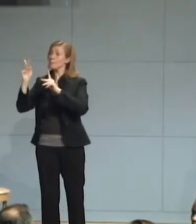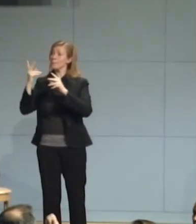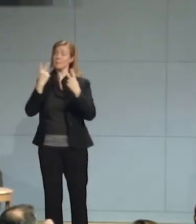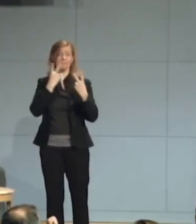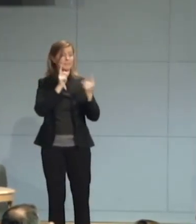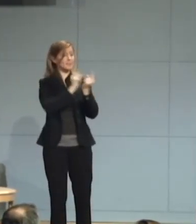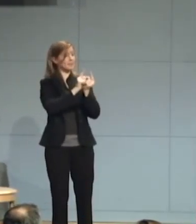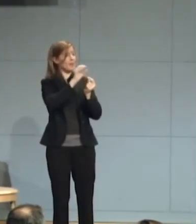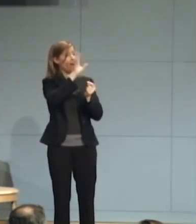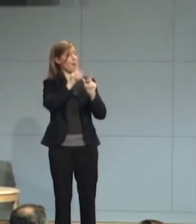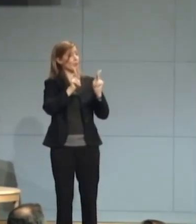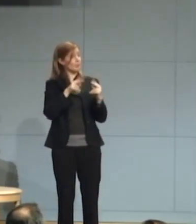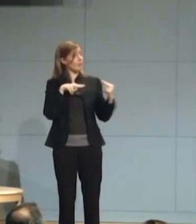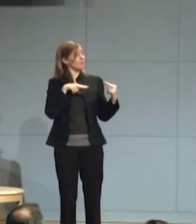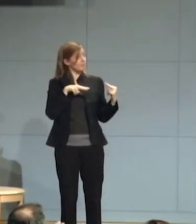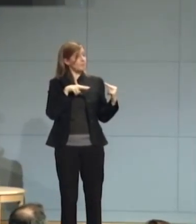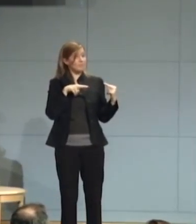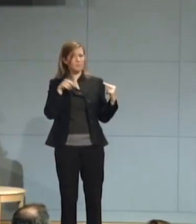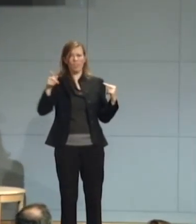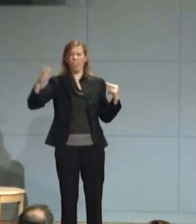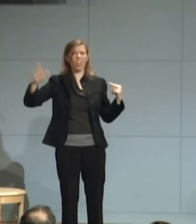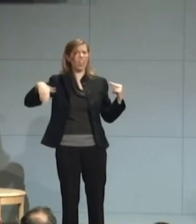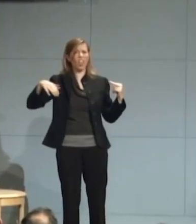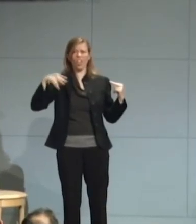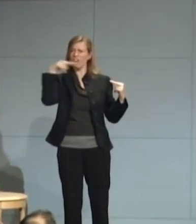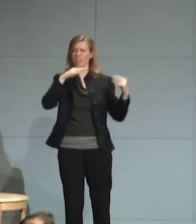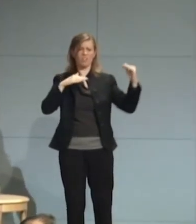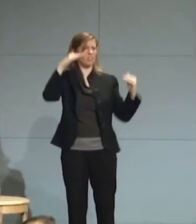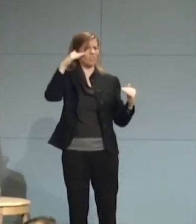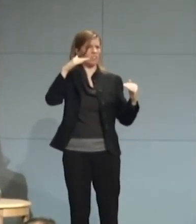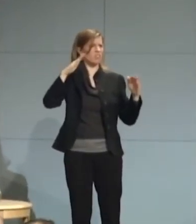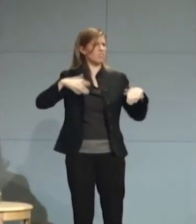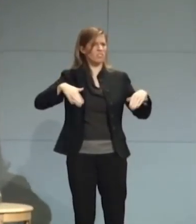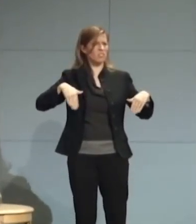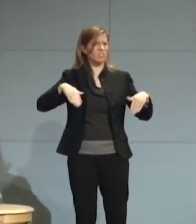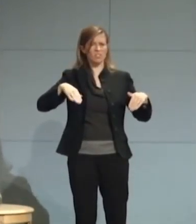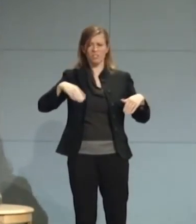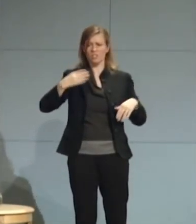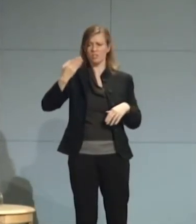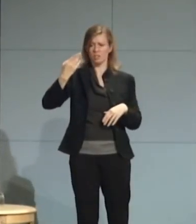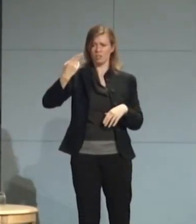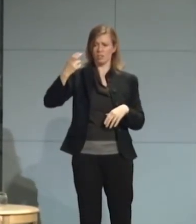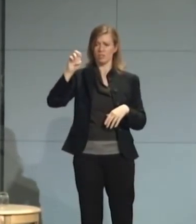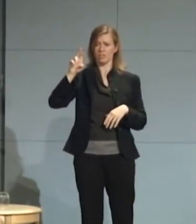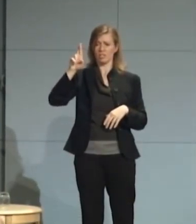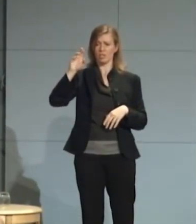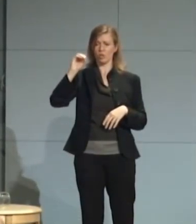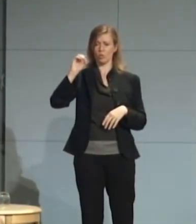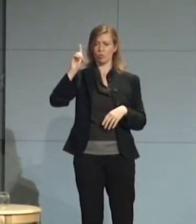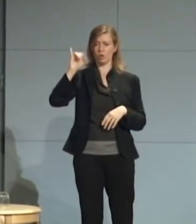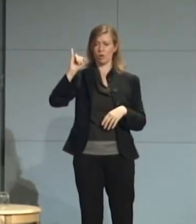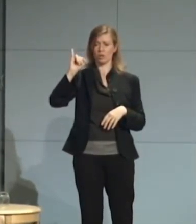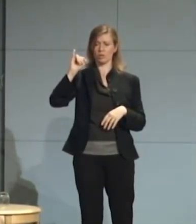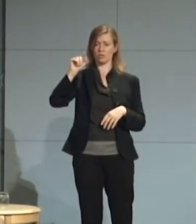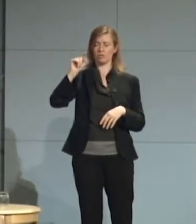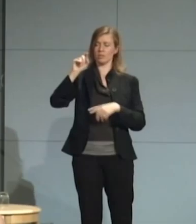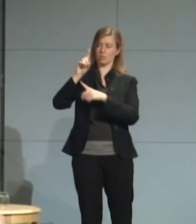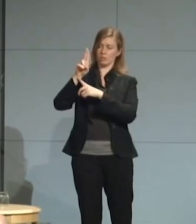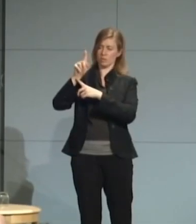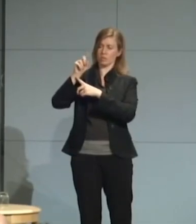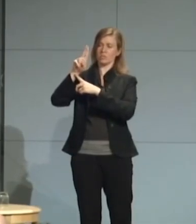really count. And so they had to create those prejudices. They had to create that mentality that these people right here